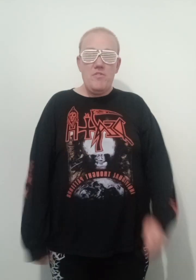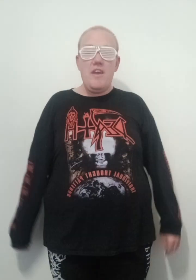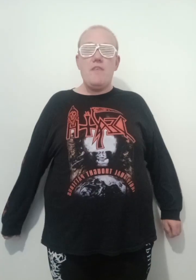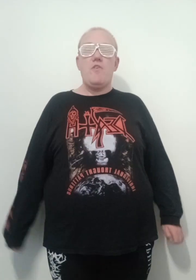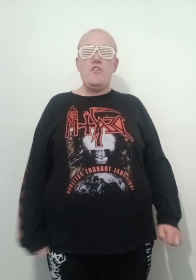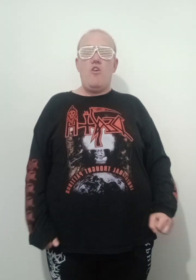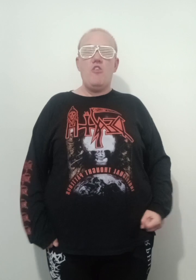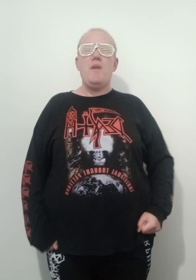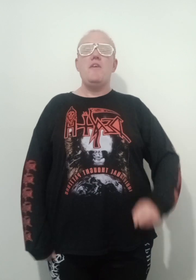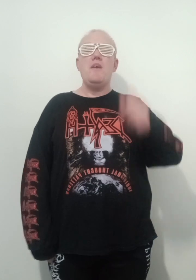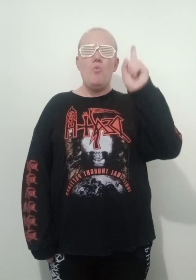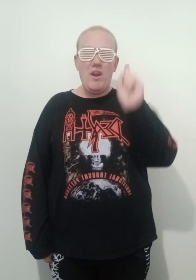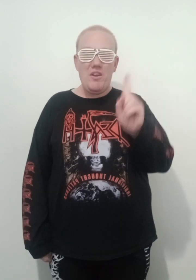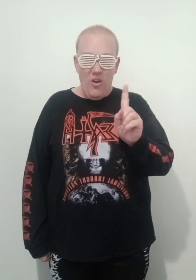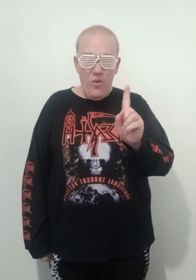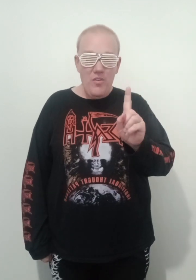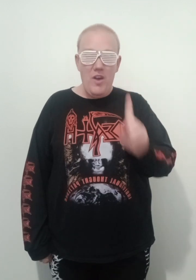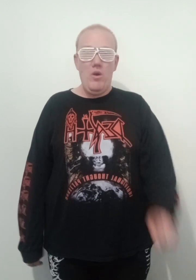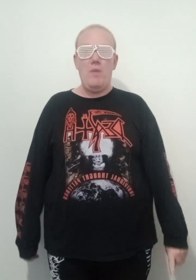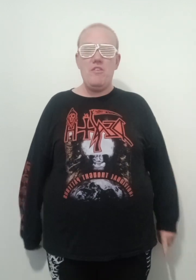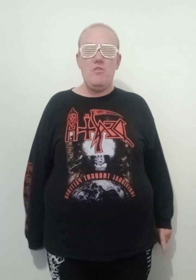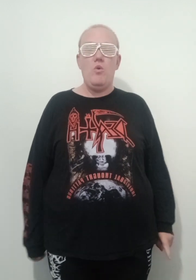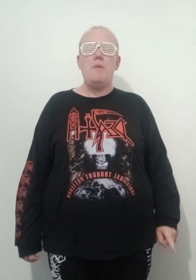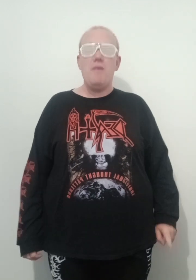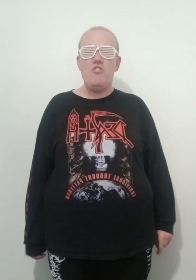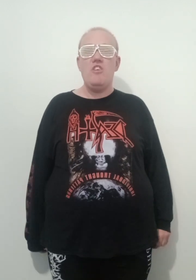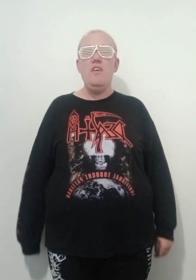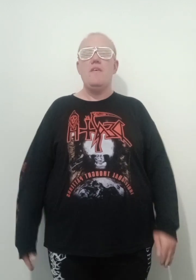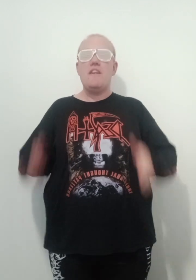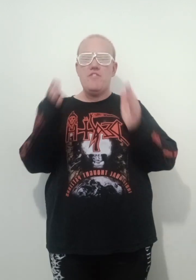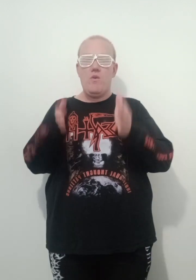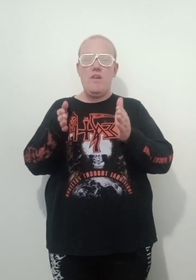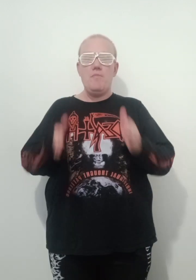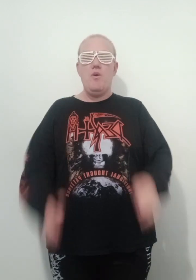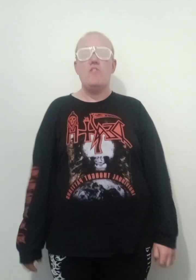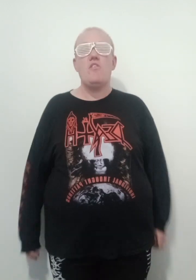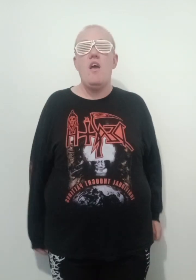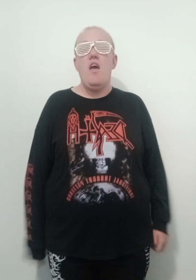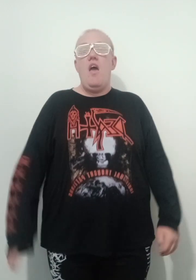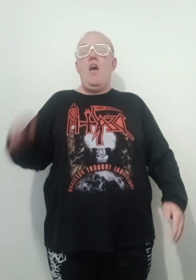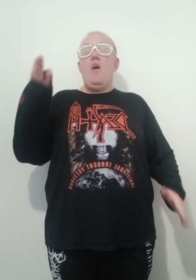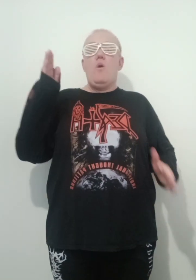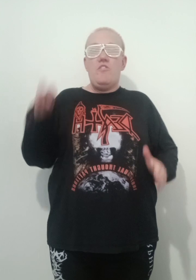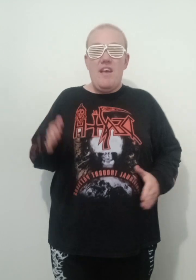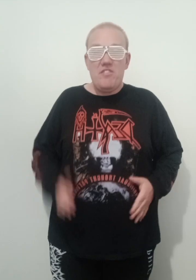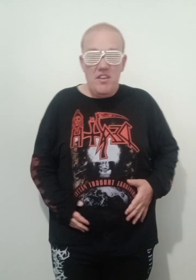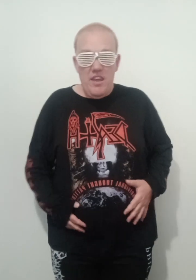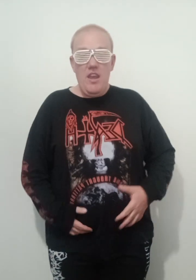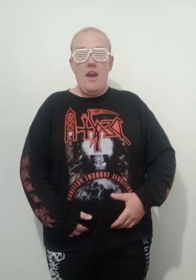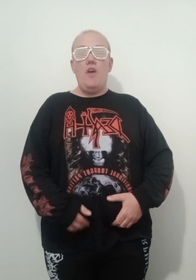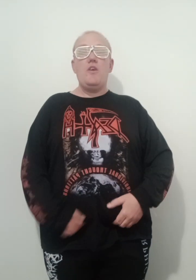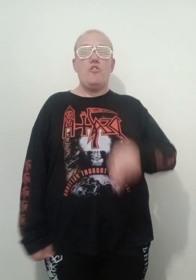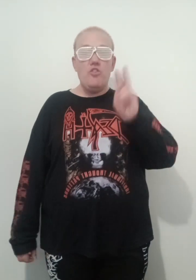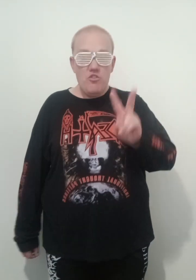getting 3 tries but only 1 goal via Wally Messenger, that's their 11 points, whereas South Sydney only got 2